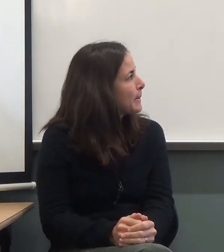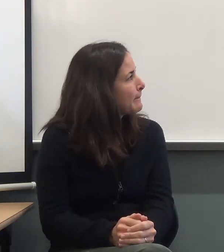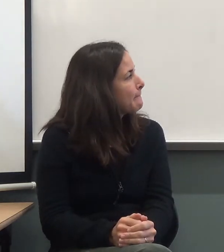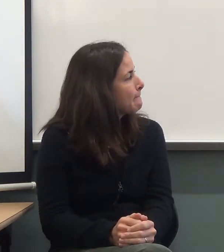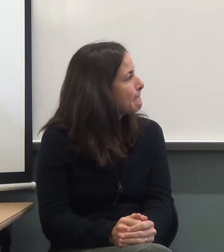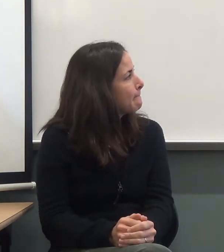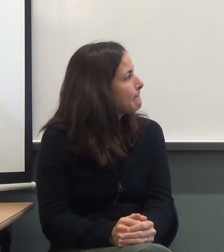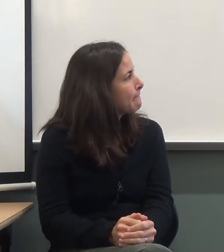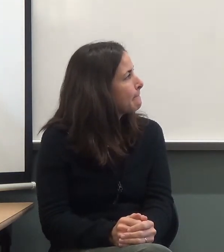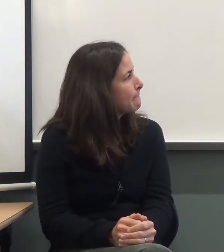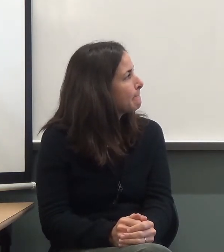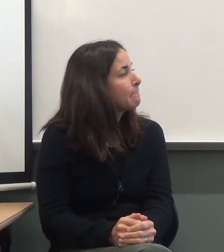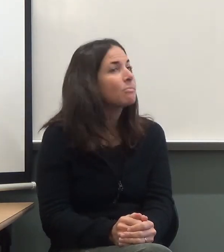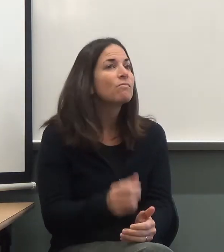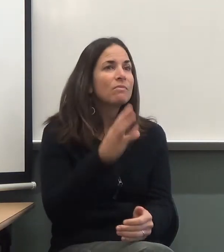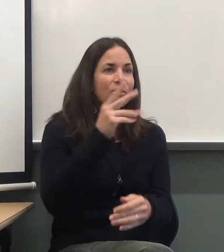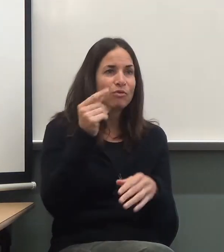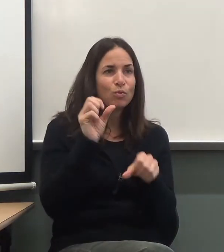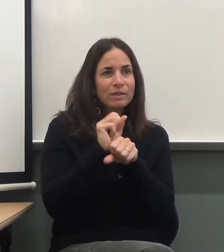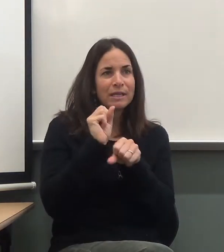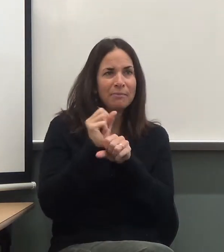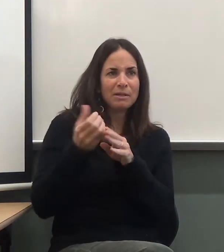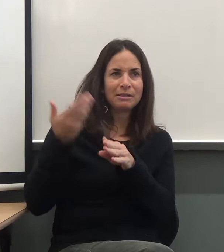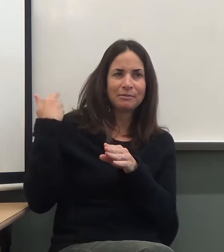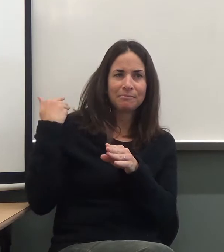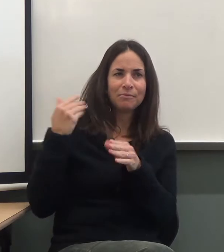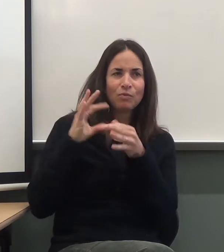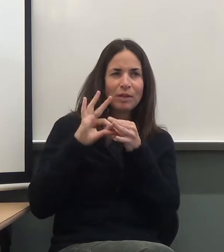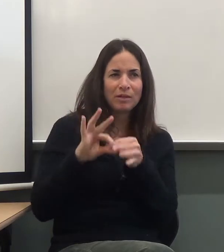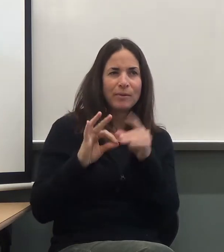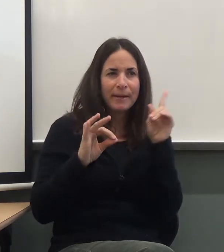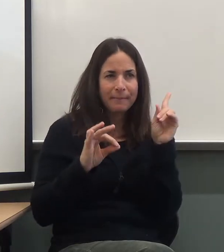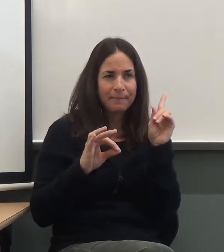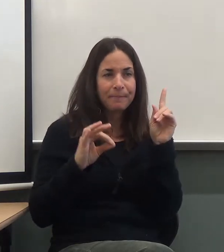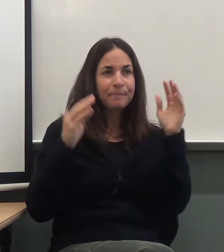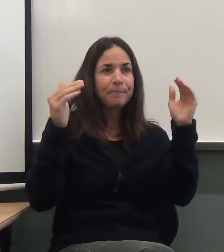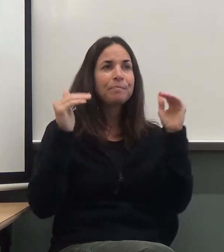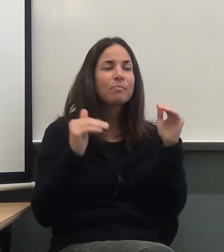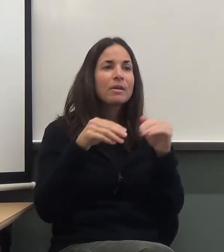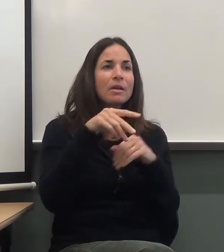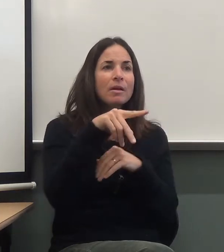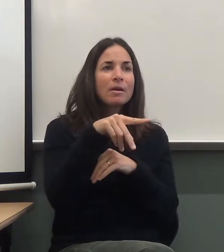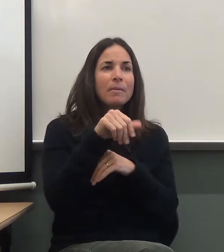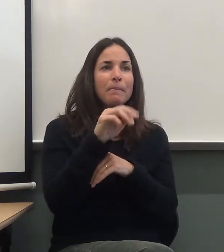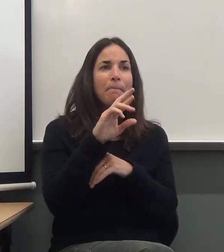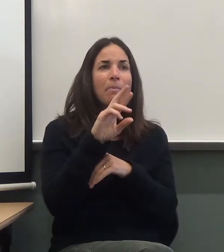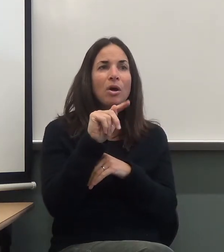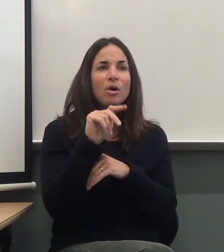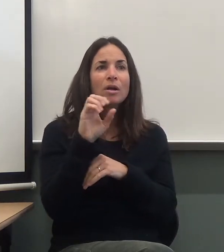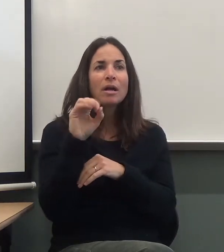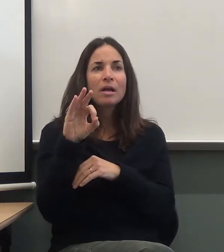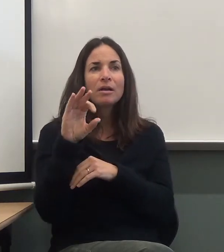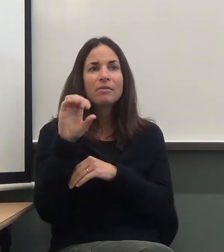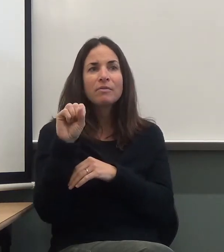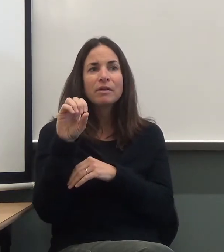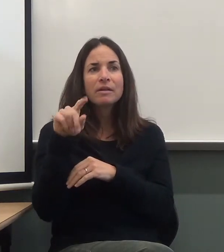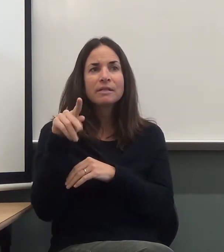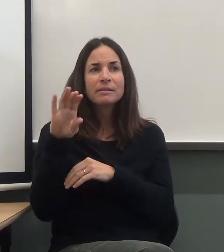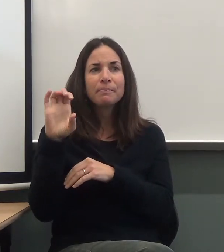So you had a couple of assignments on that. And we're talking about parts of speech. So which specific parts of speech have we discussed so far? What's the first